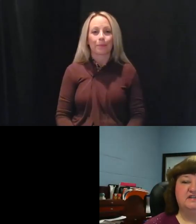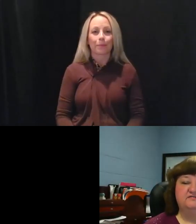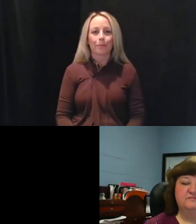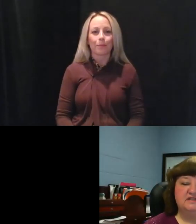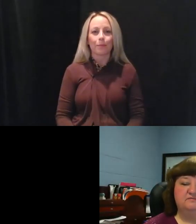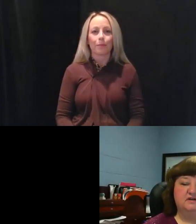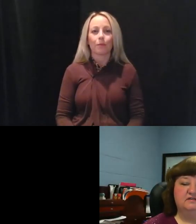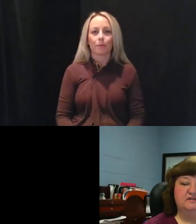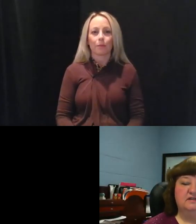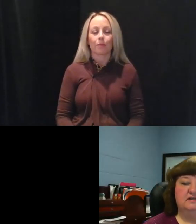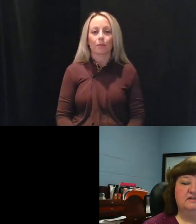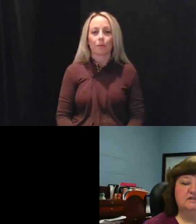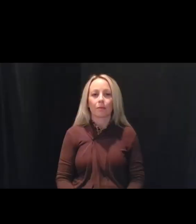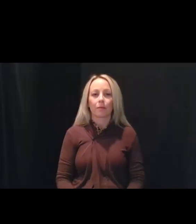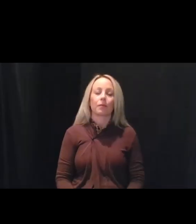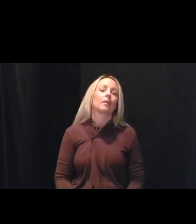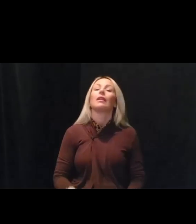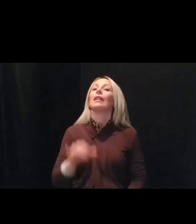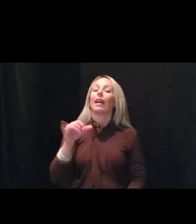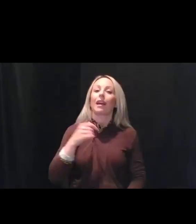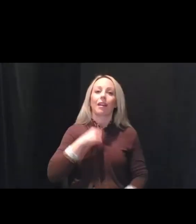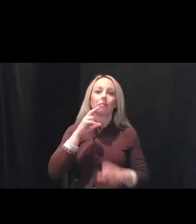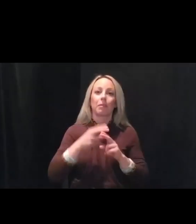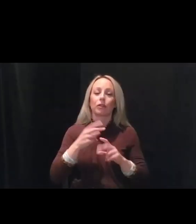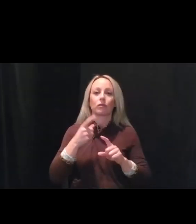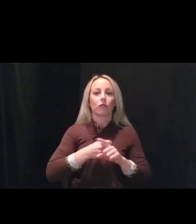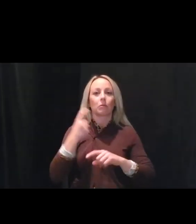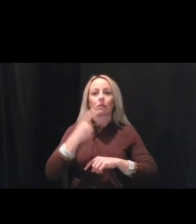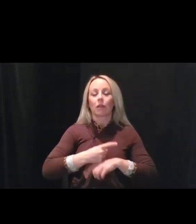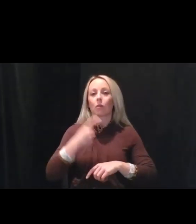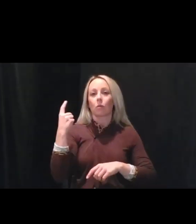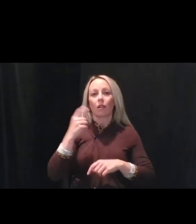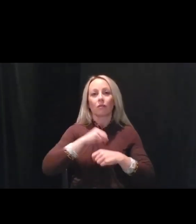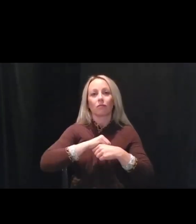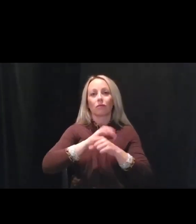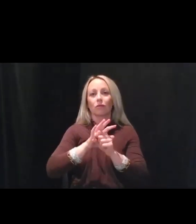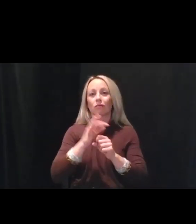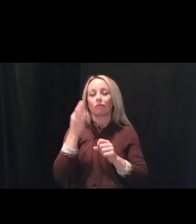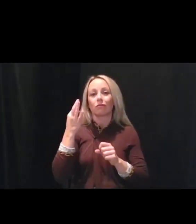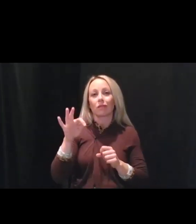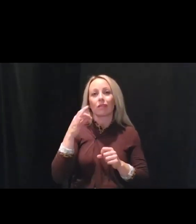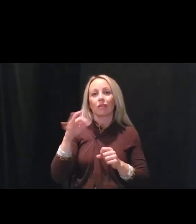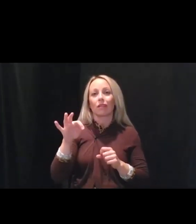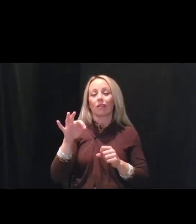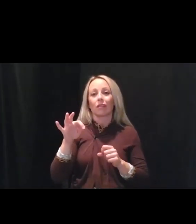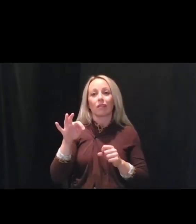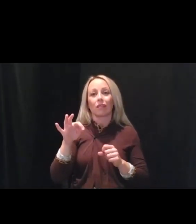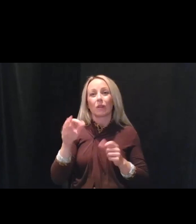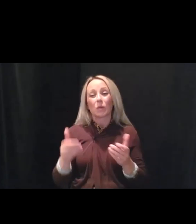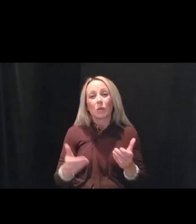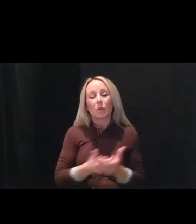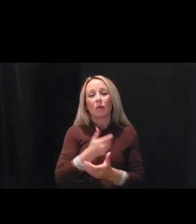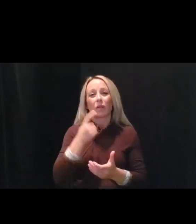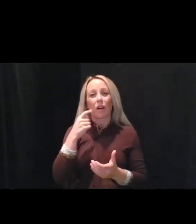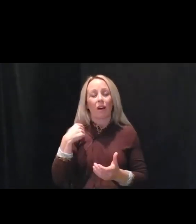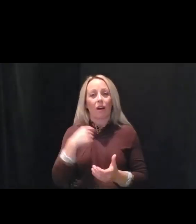As we said from day one, this novel coronavirus is just that, novel meaning new. We have watched in